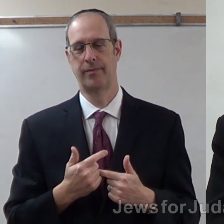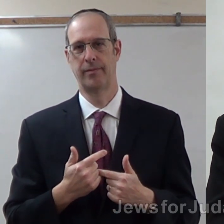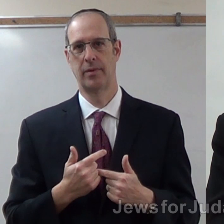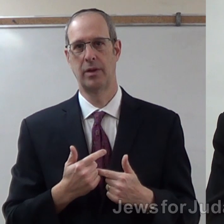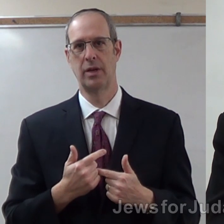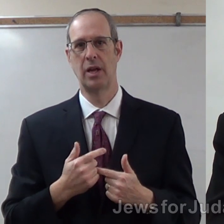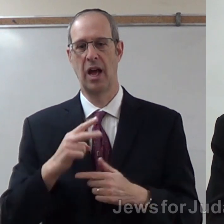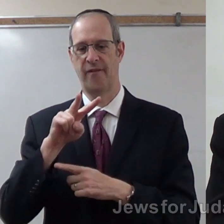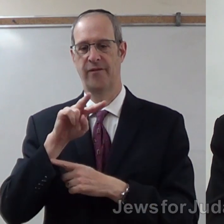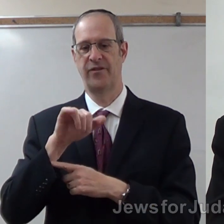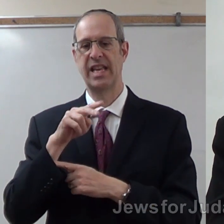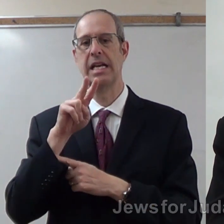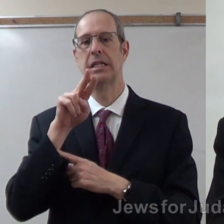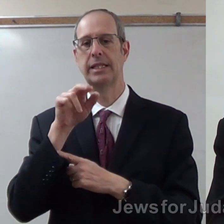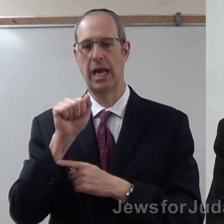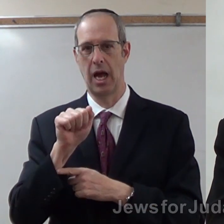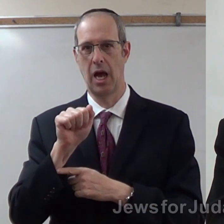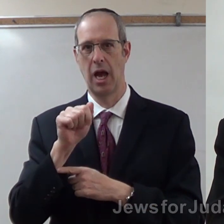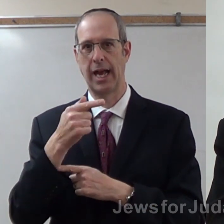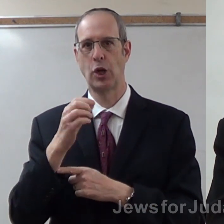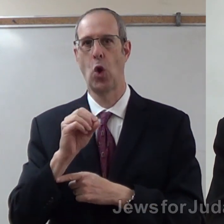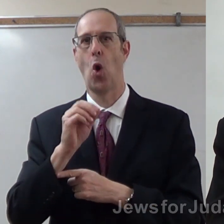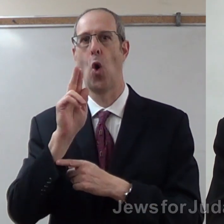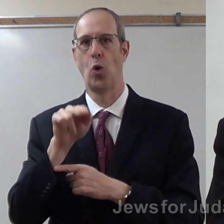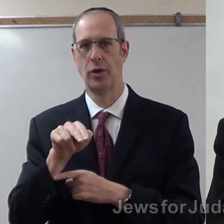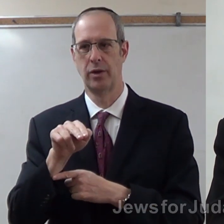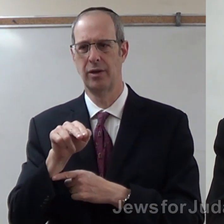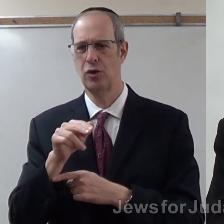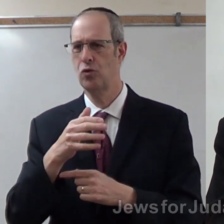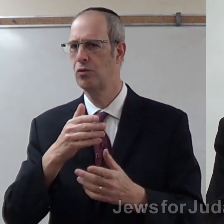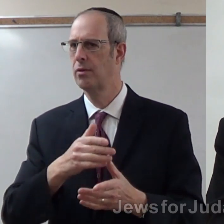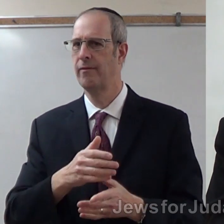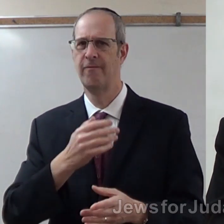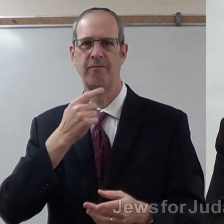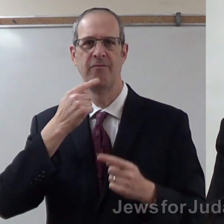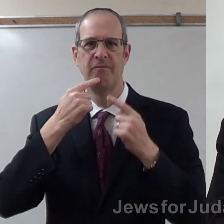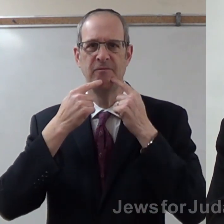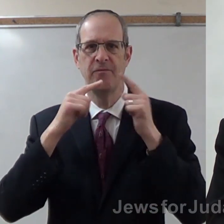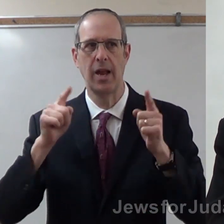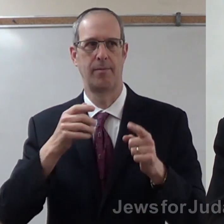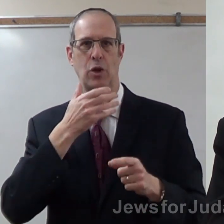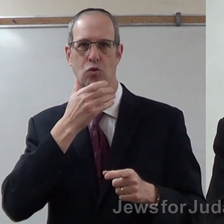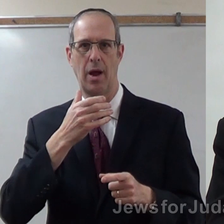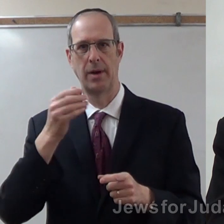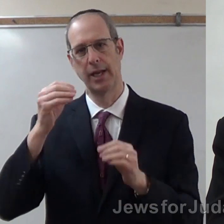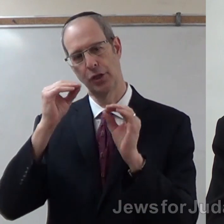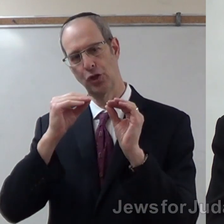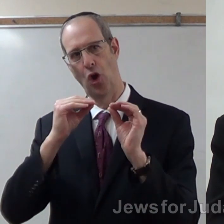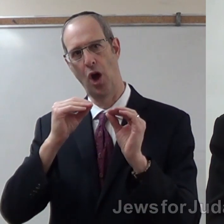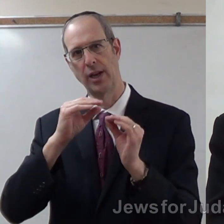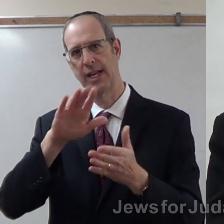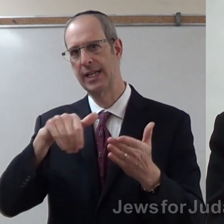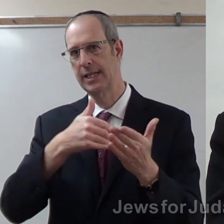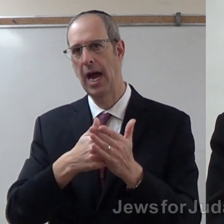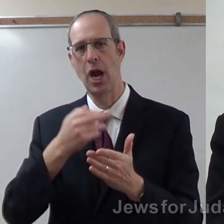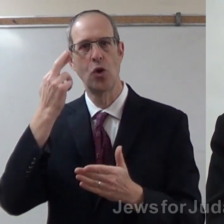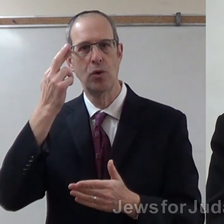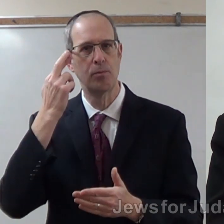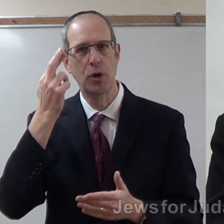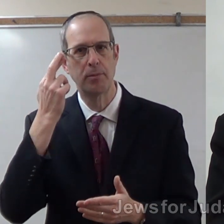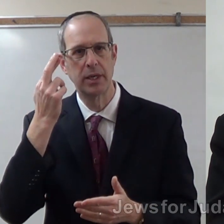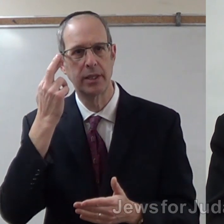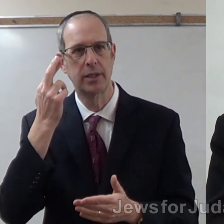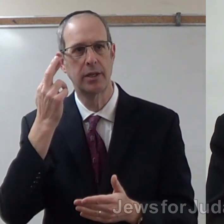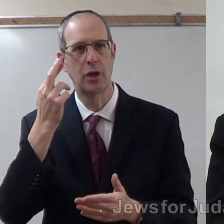The Vilna Gaon, one of our greatest rabbis, taught that the entire purpose